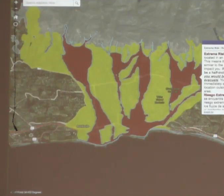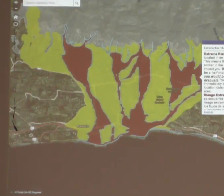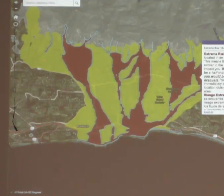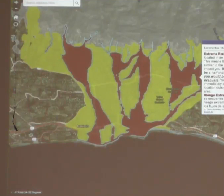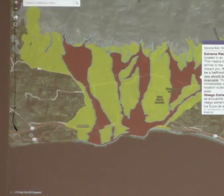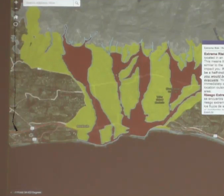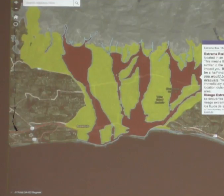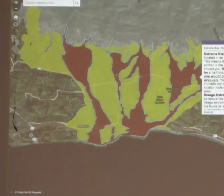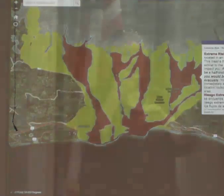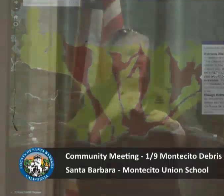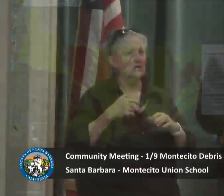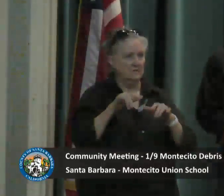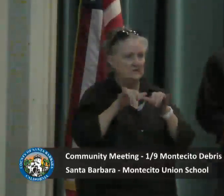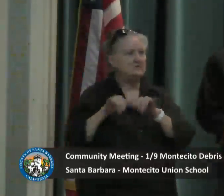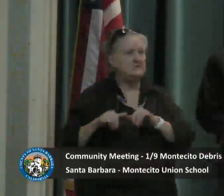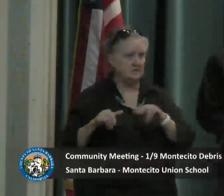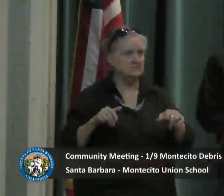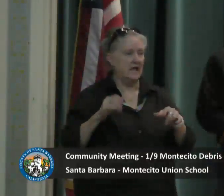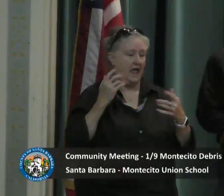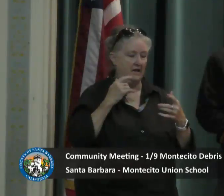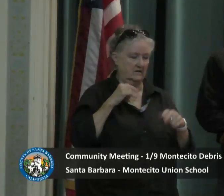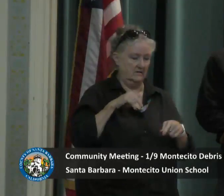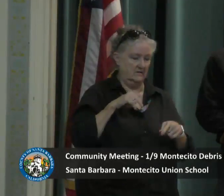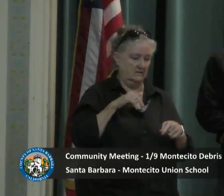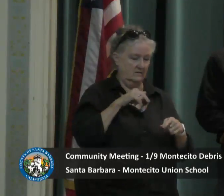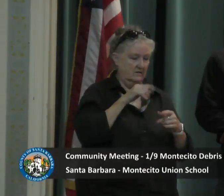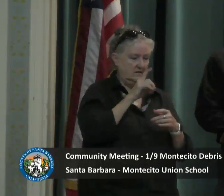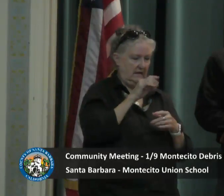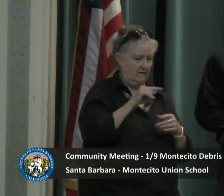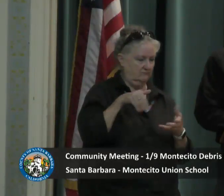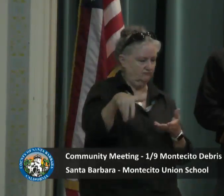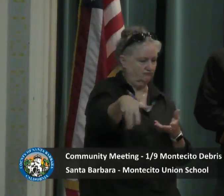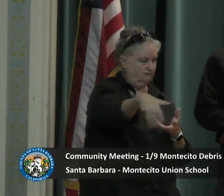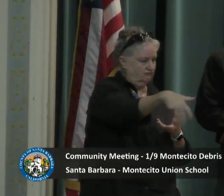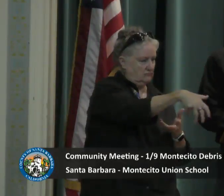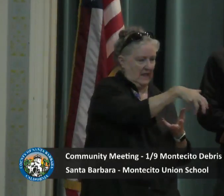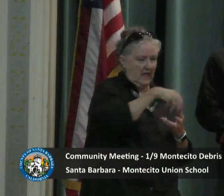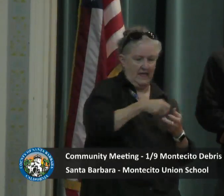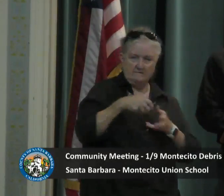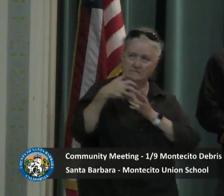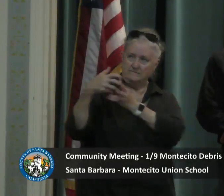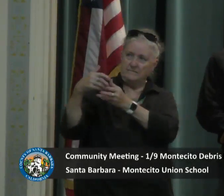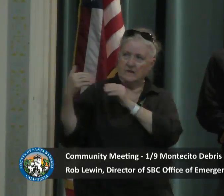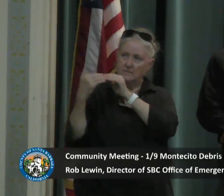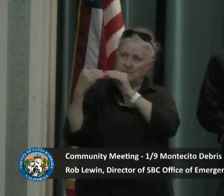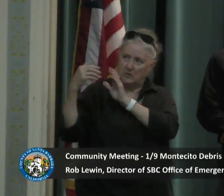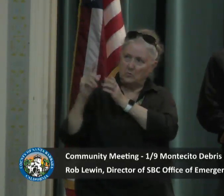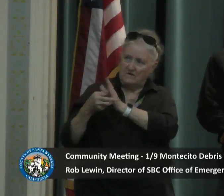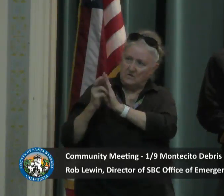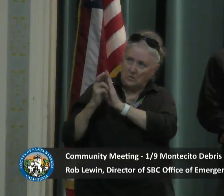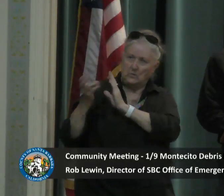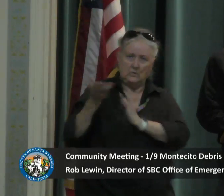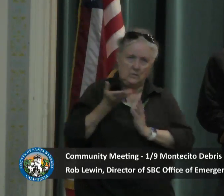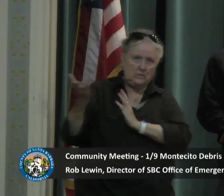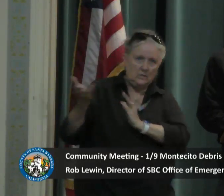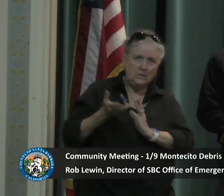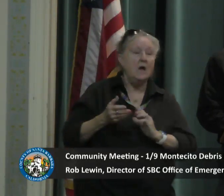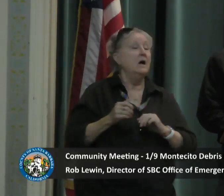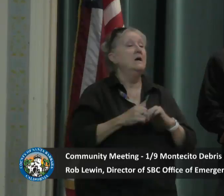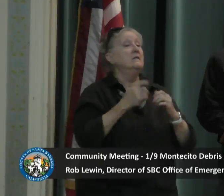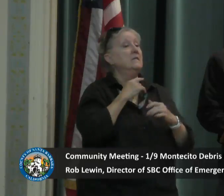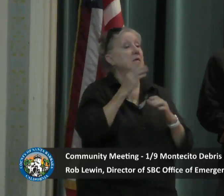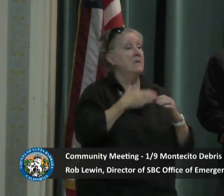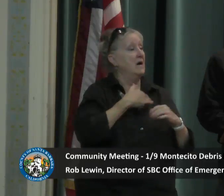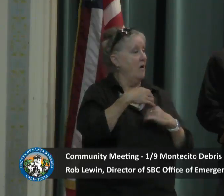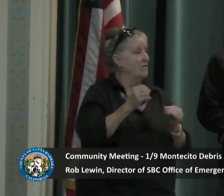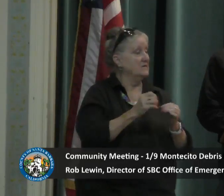biologists. And then the data was peer reviewed. Our flood control district and my office, the Office of Emergency Management,